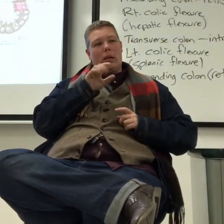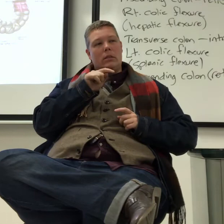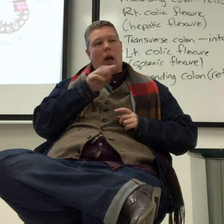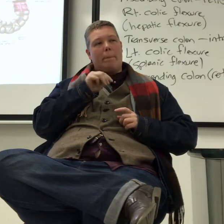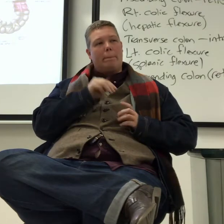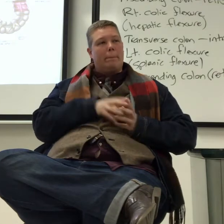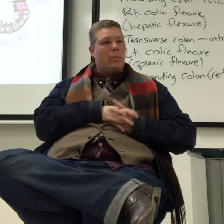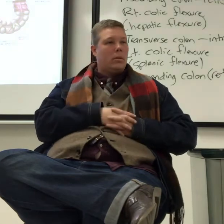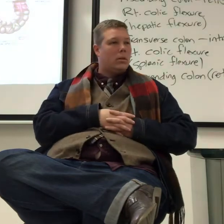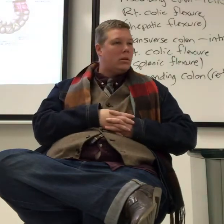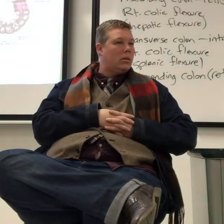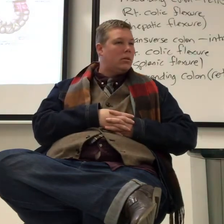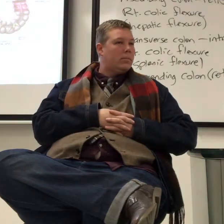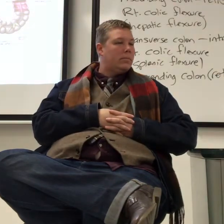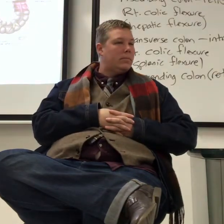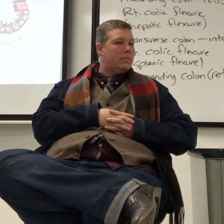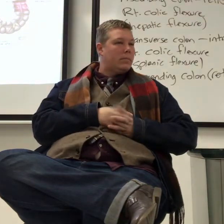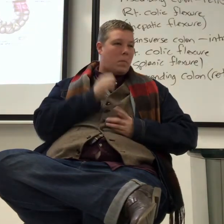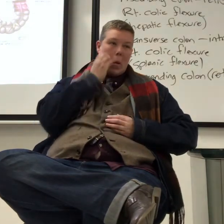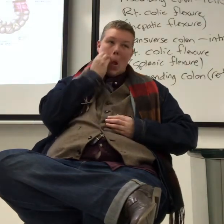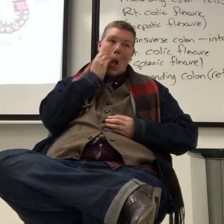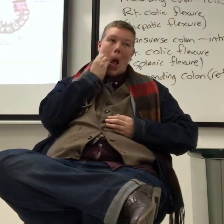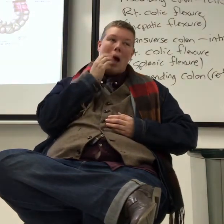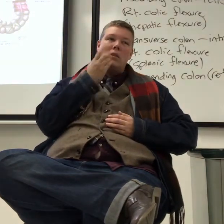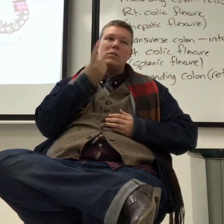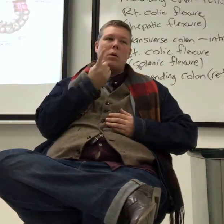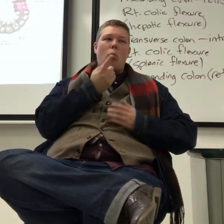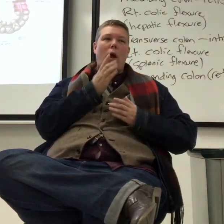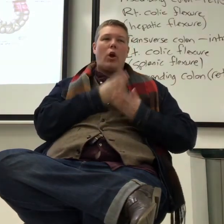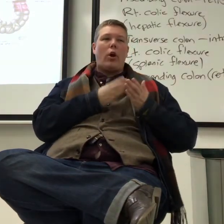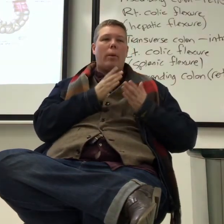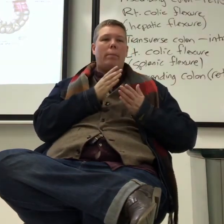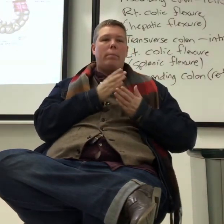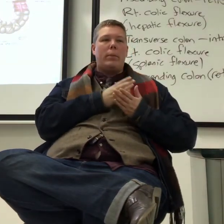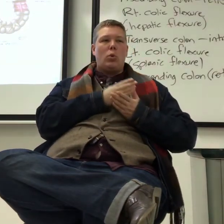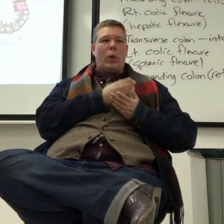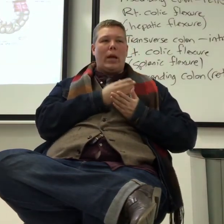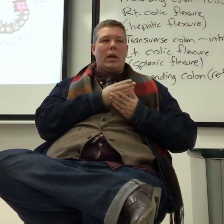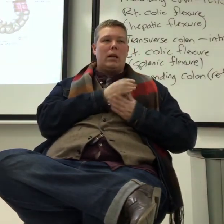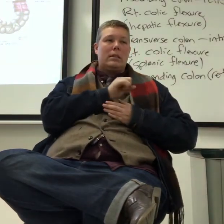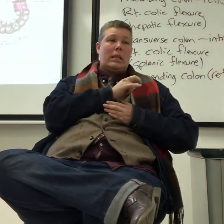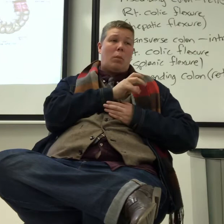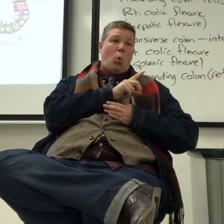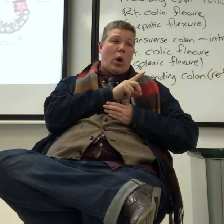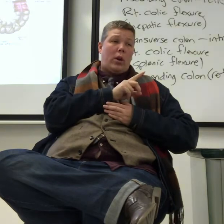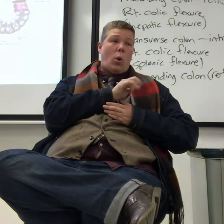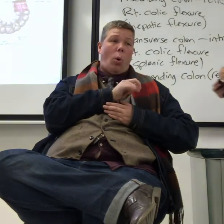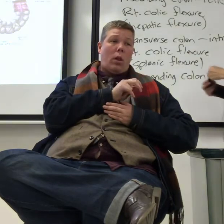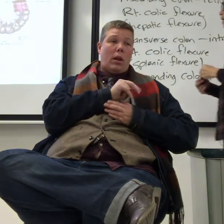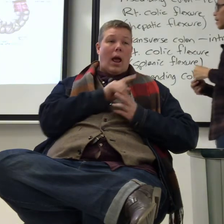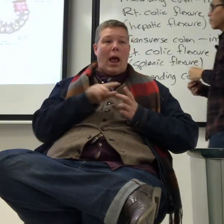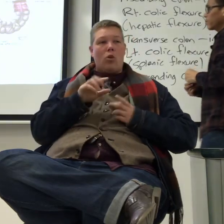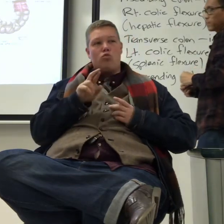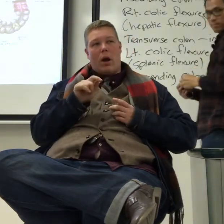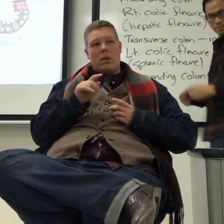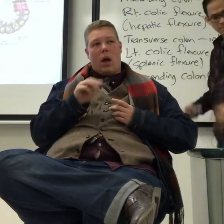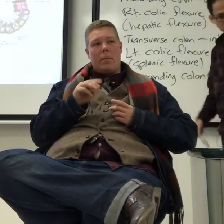So at somewhere between the sigmoid colon and the rectum, the tinea. Do you see how